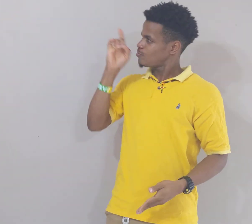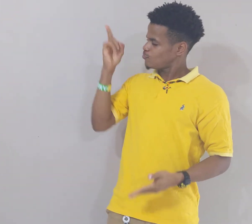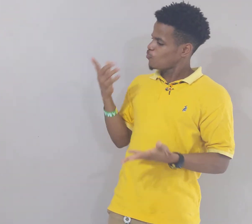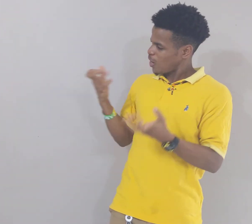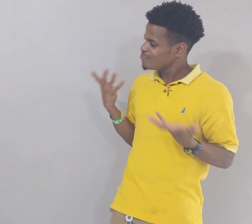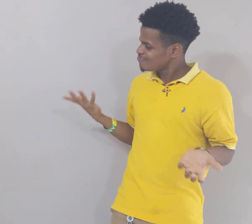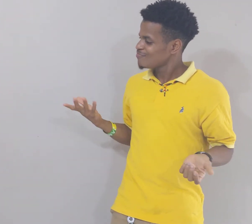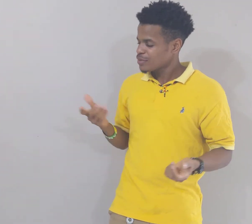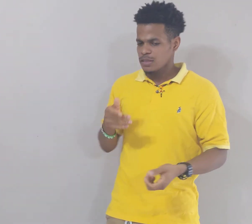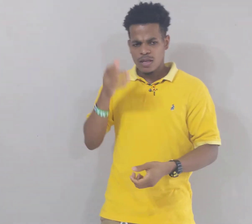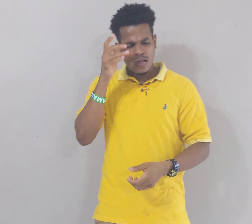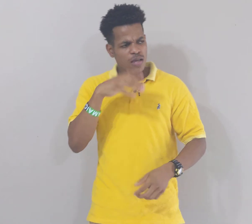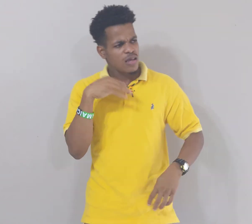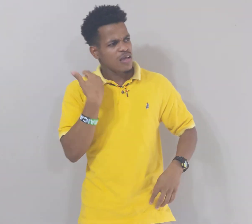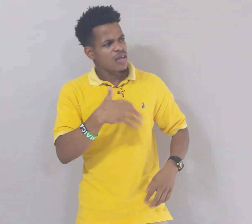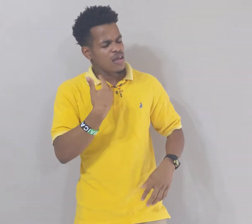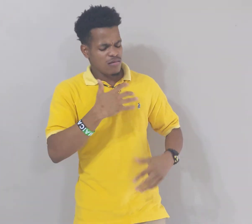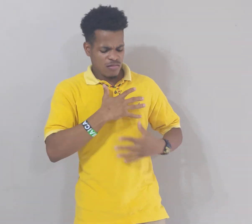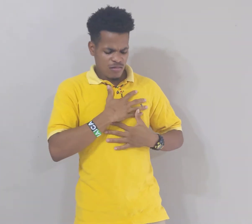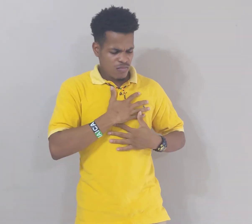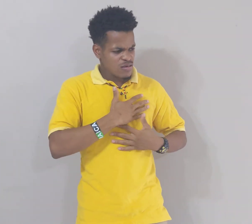grow in maturity before God.